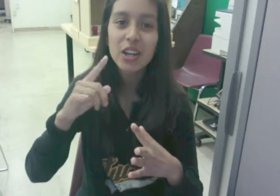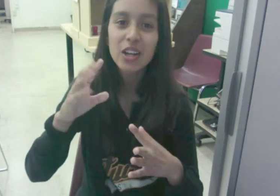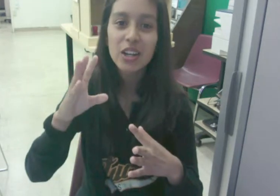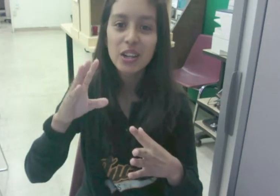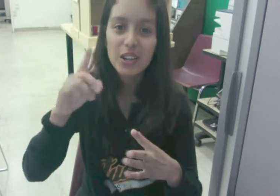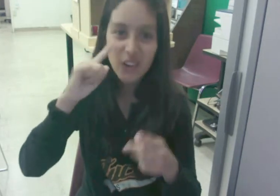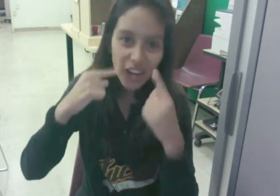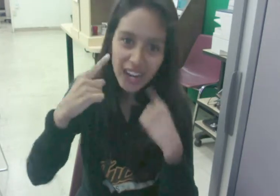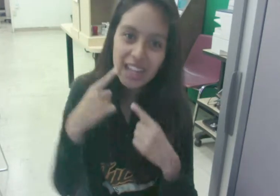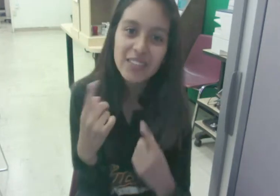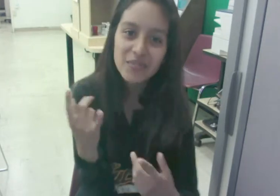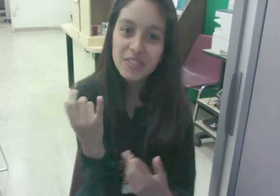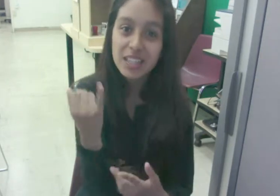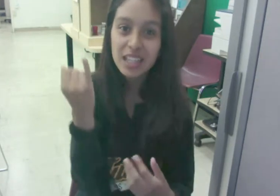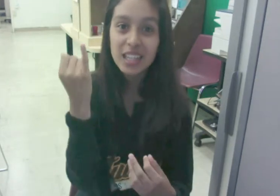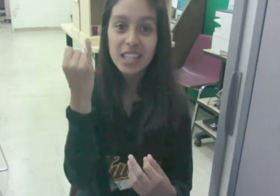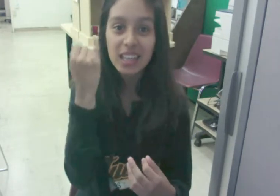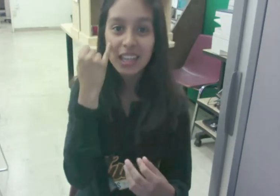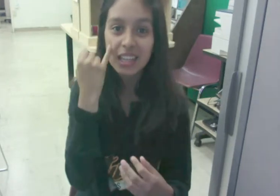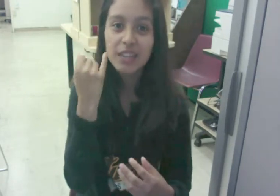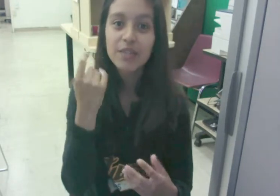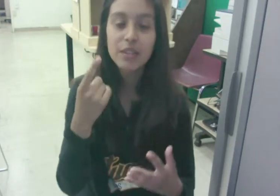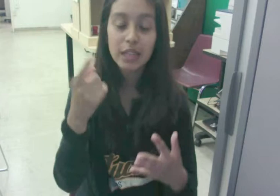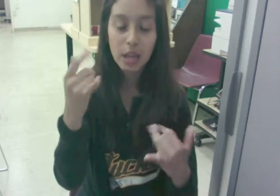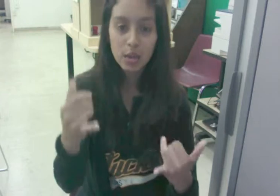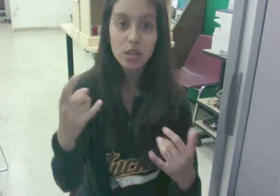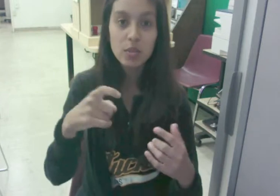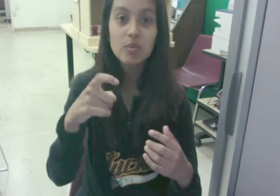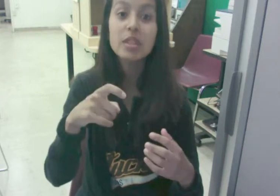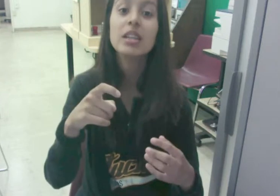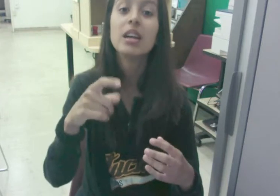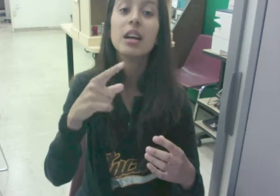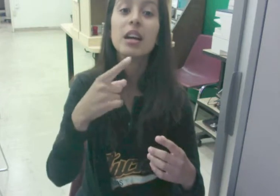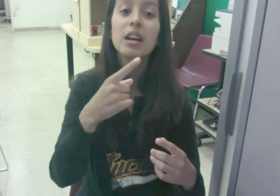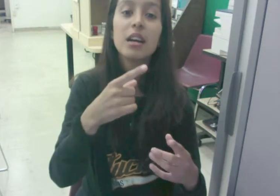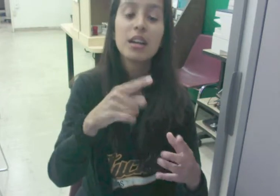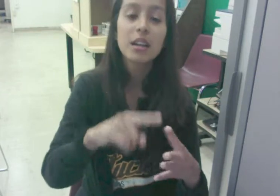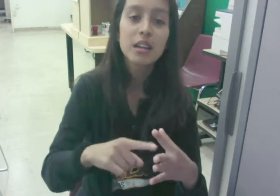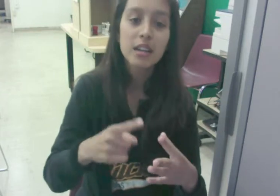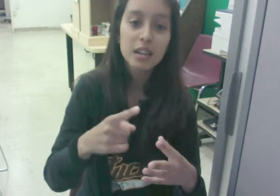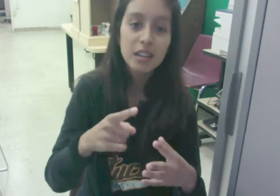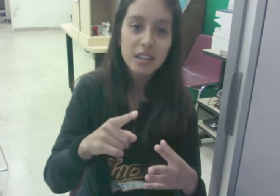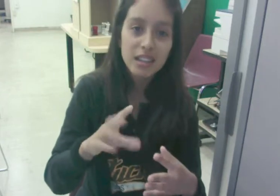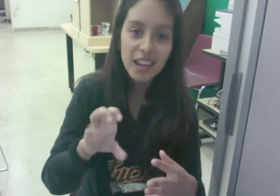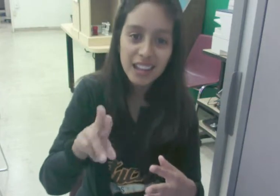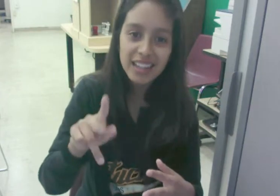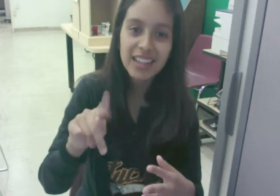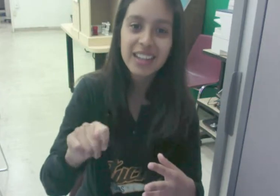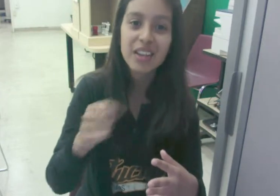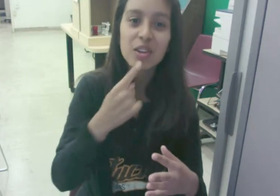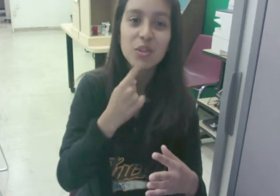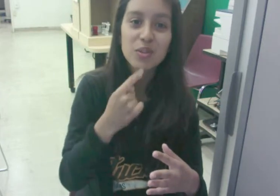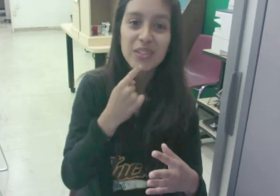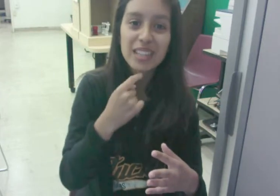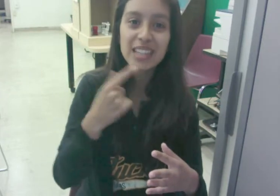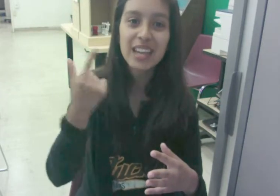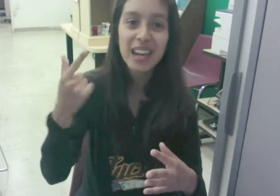just like the green pepper. You cut the core out, and then you slice it into pieces, and then cut it the opposite way into small